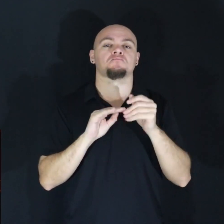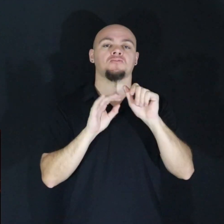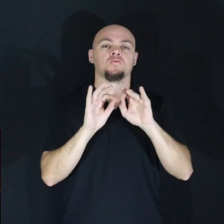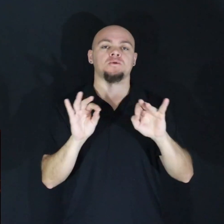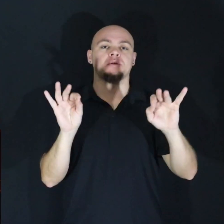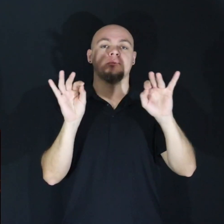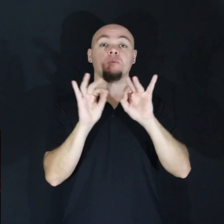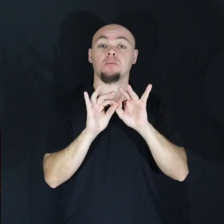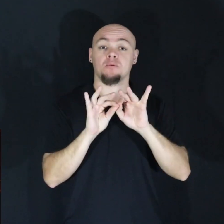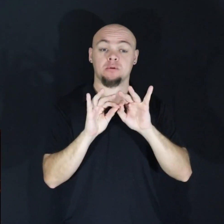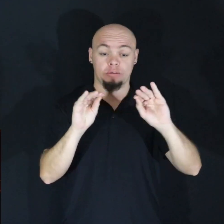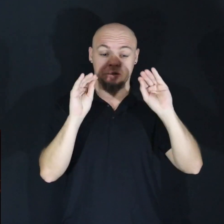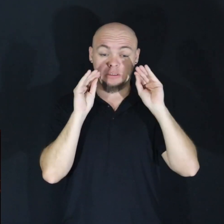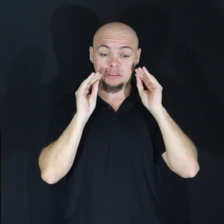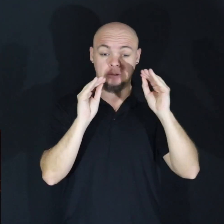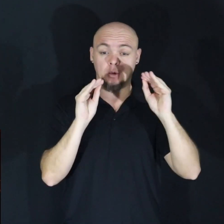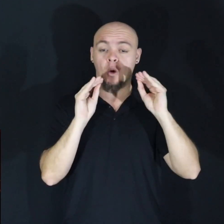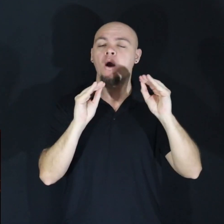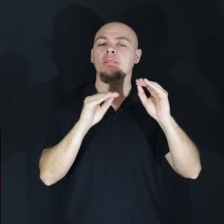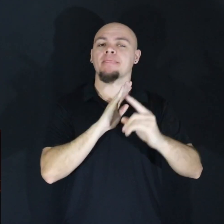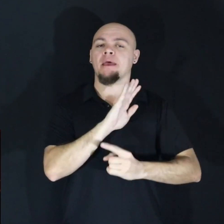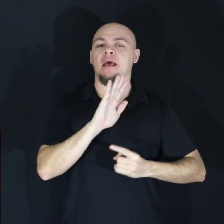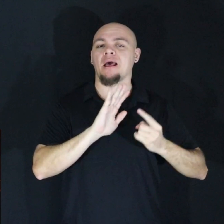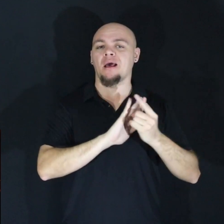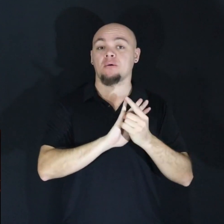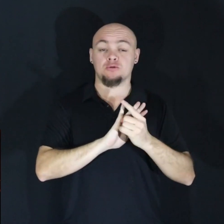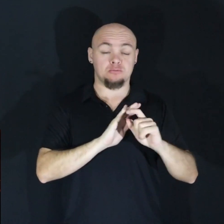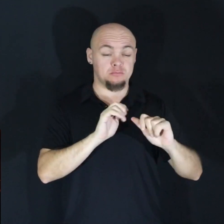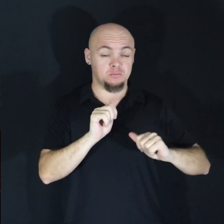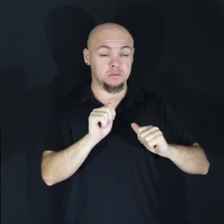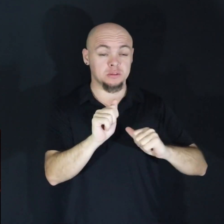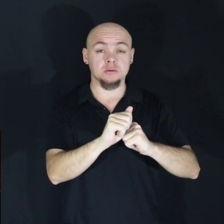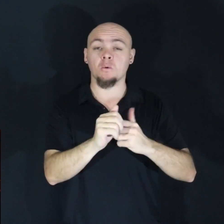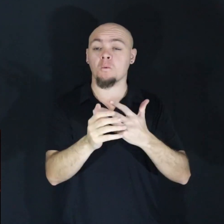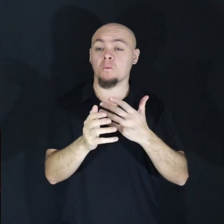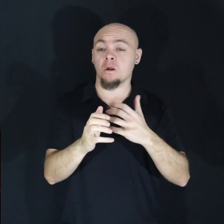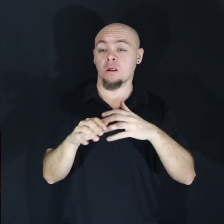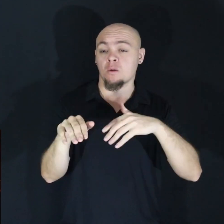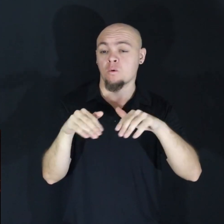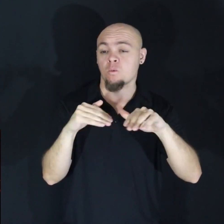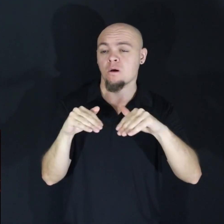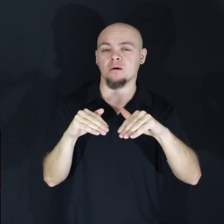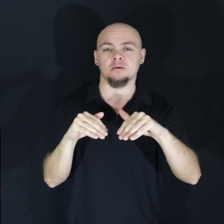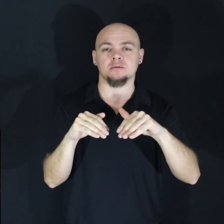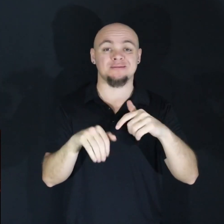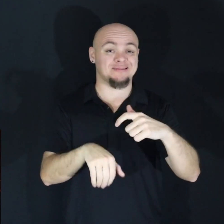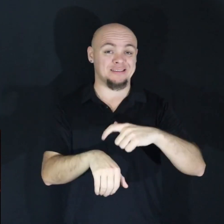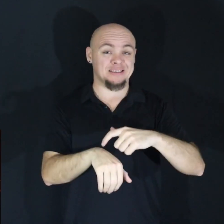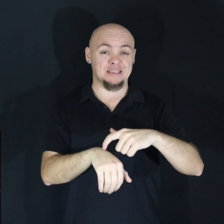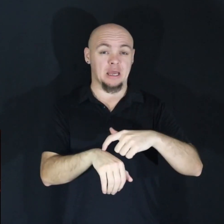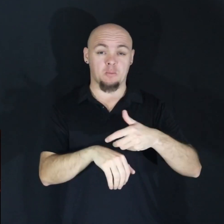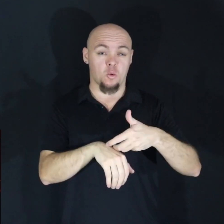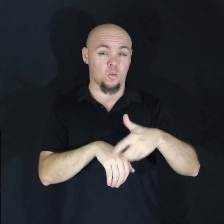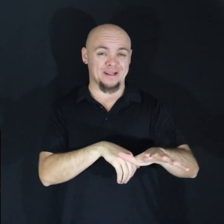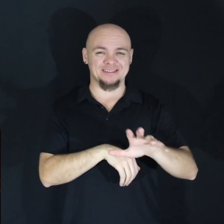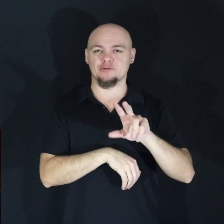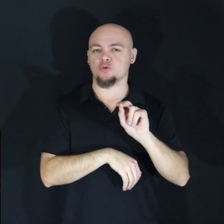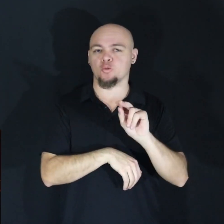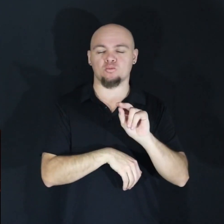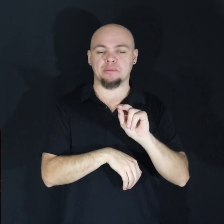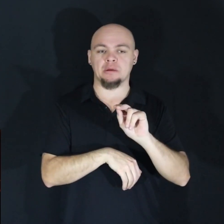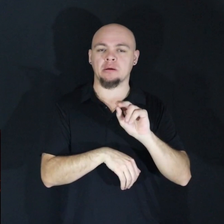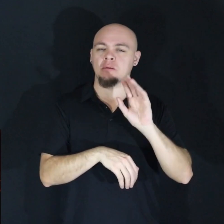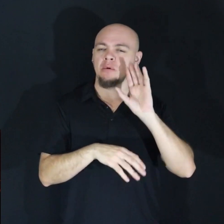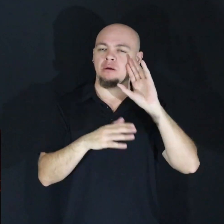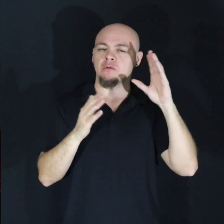they've taught me that the hours that I spent pursuing walking weren't time lost. But it's not